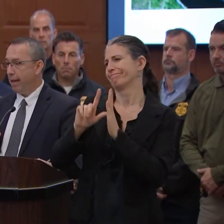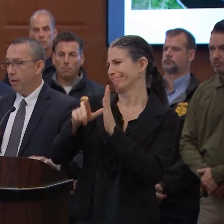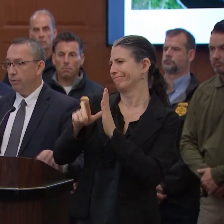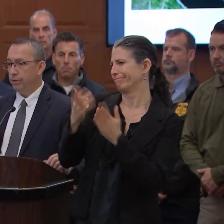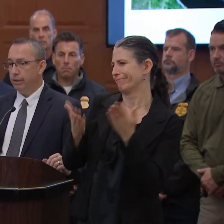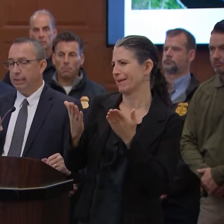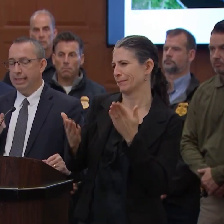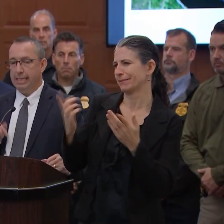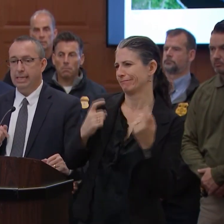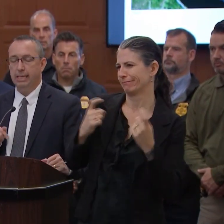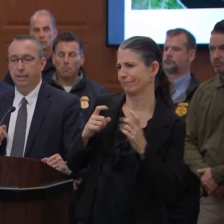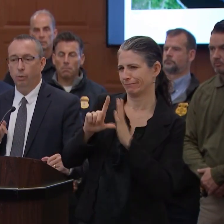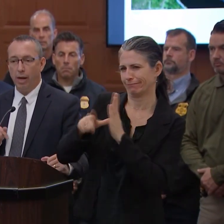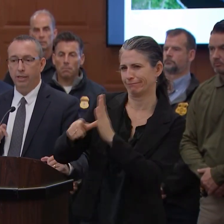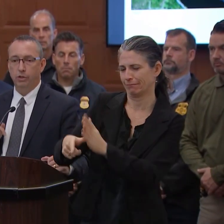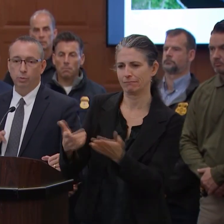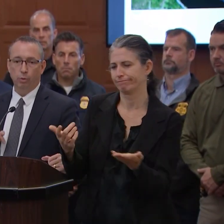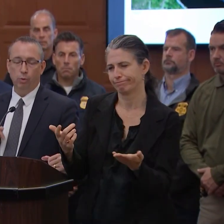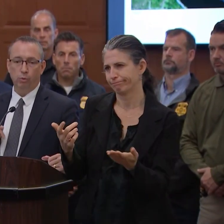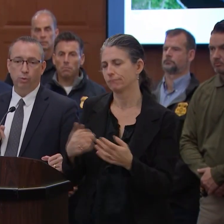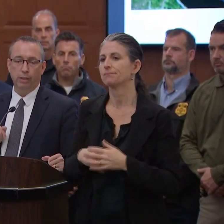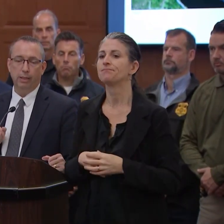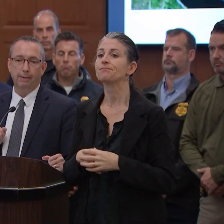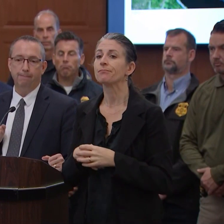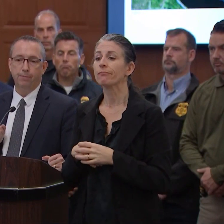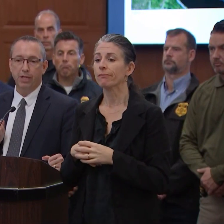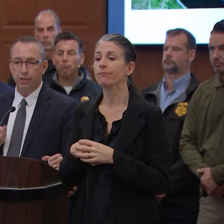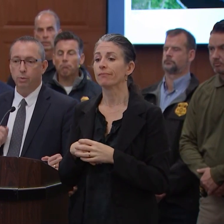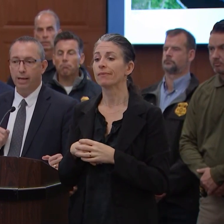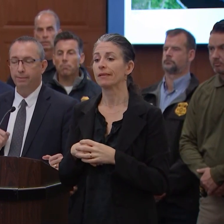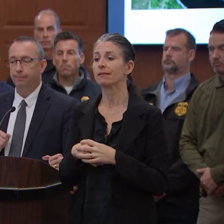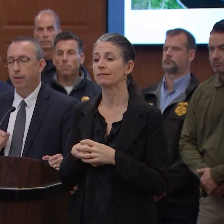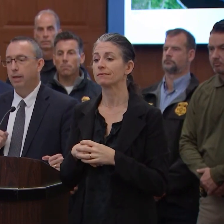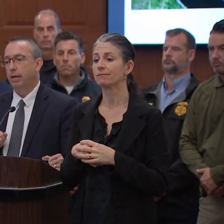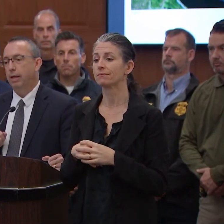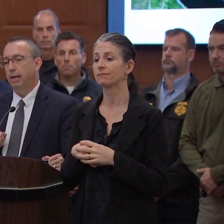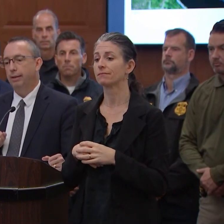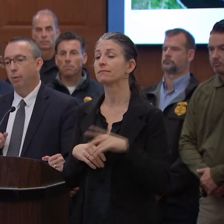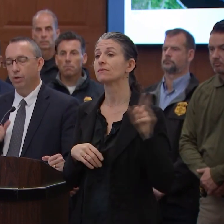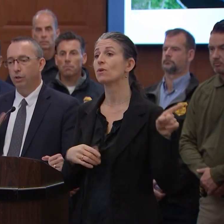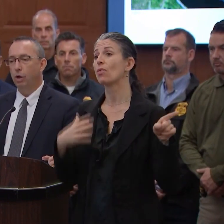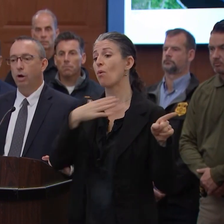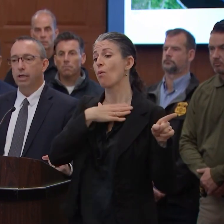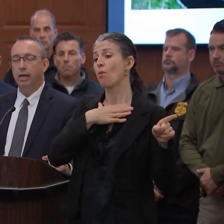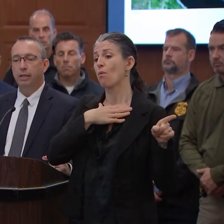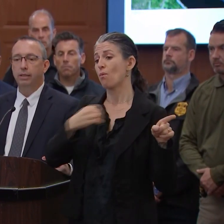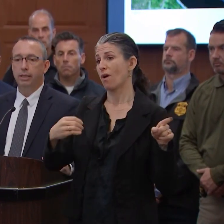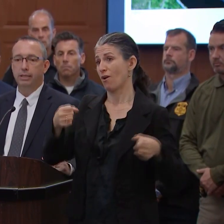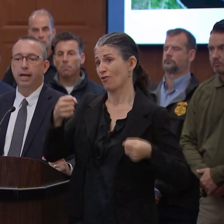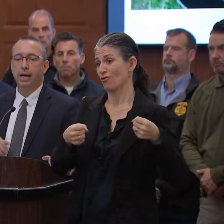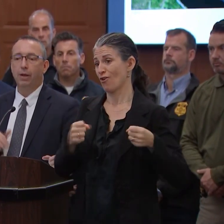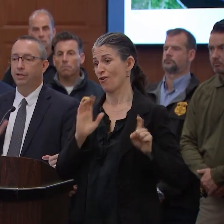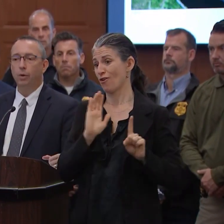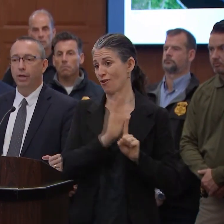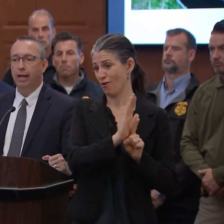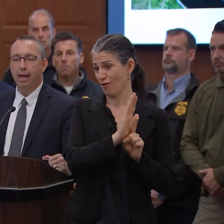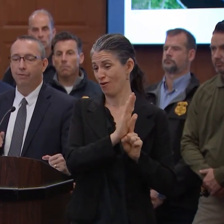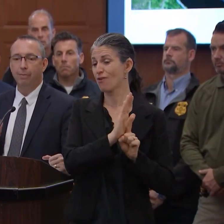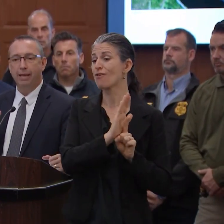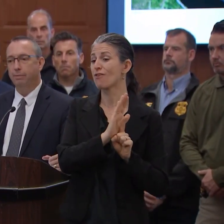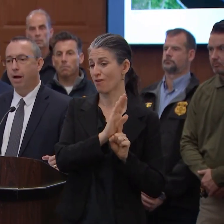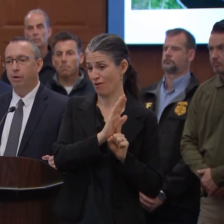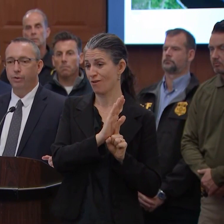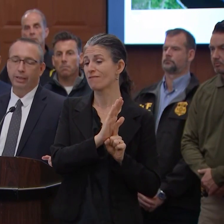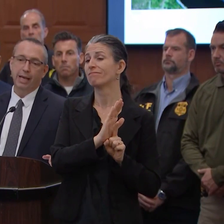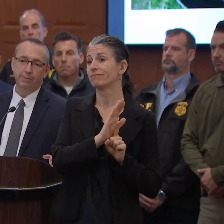firearm found in the white Subaru station wagon. That was a long gun style. I don't not have